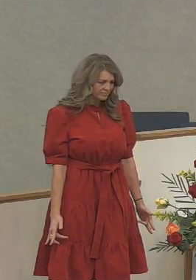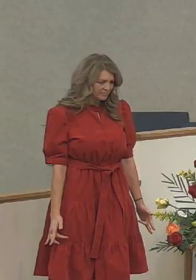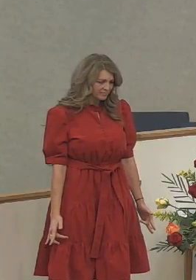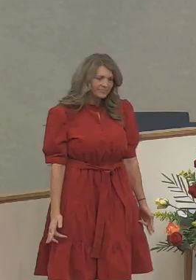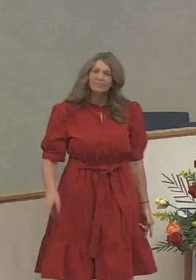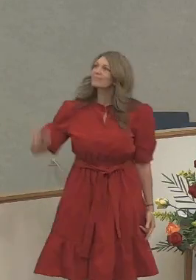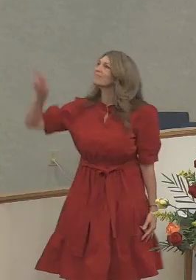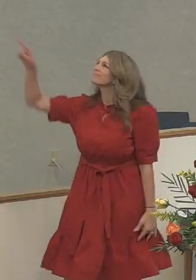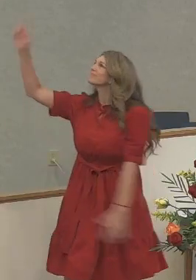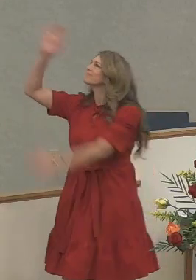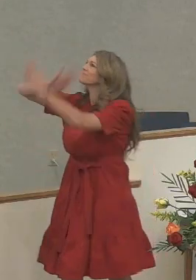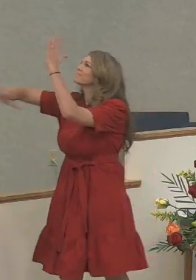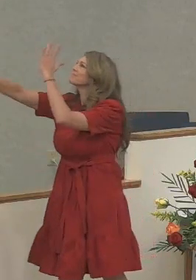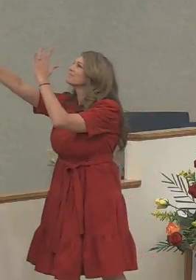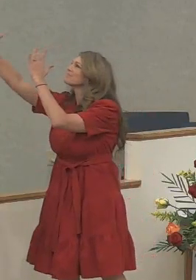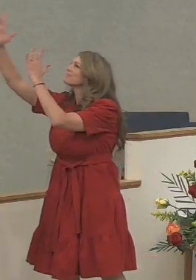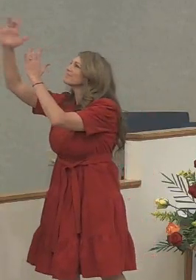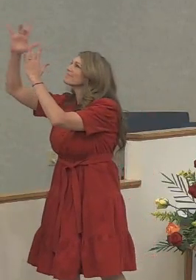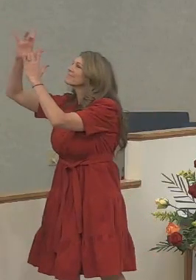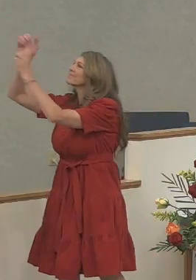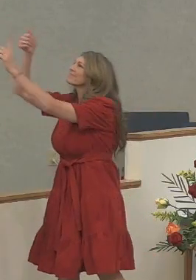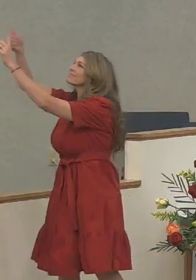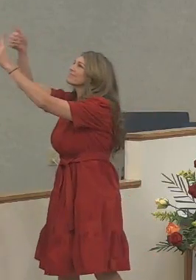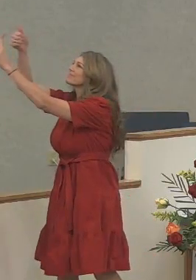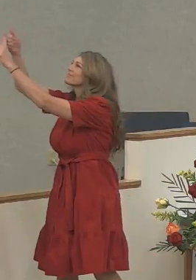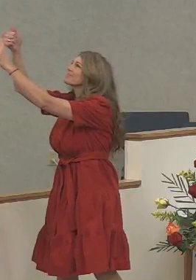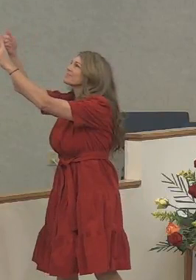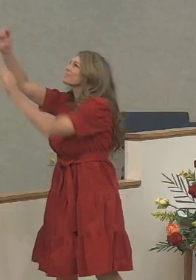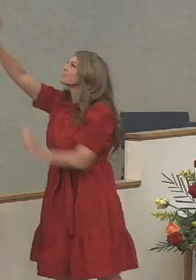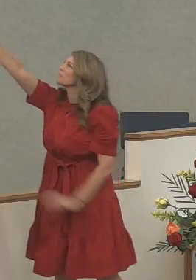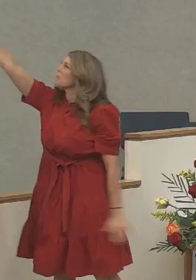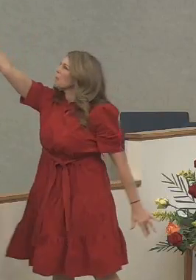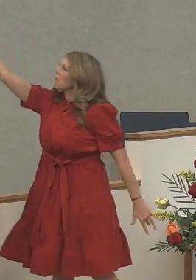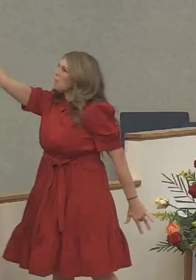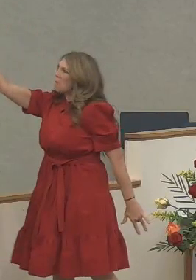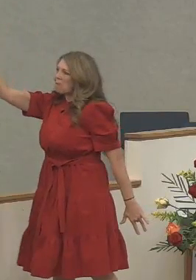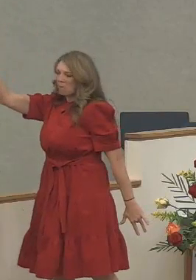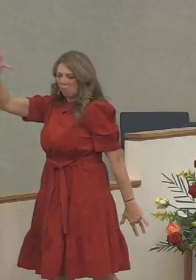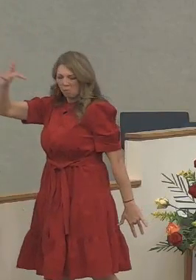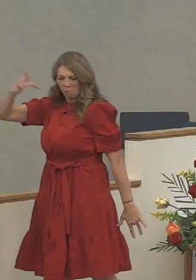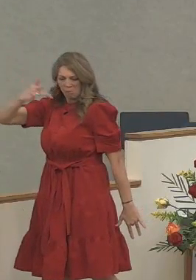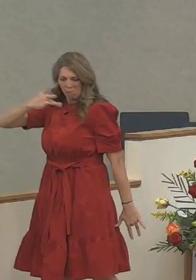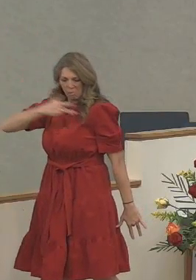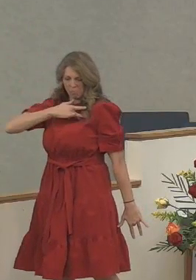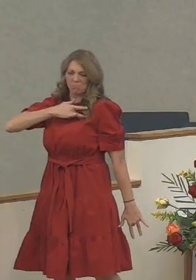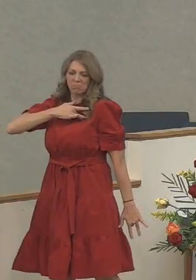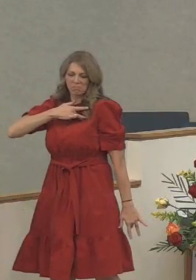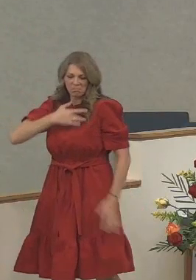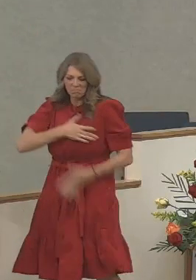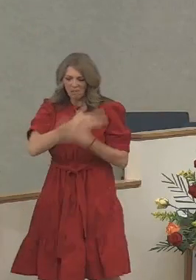Then a hand with a nail print stretched